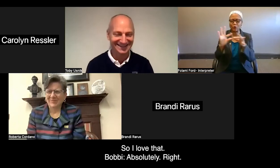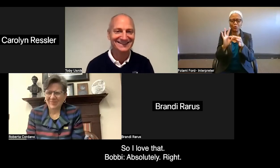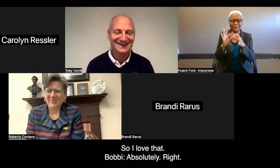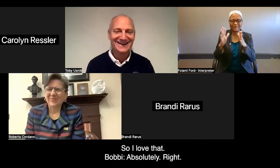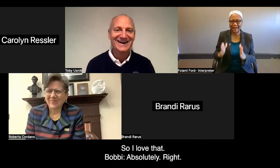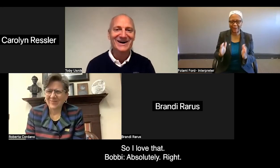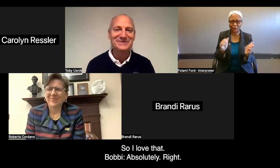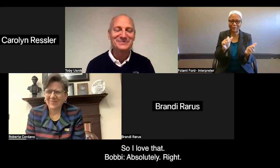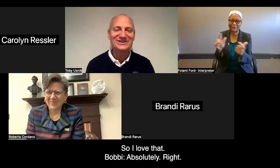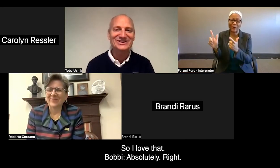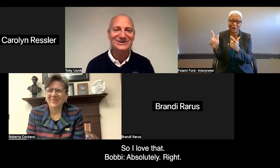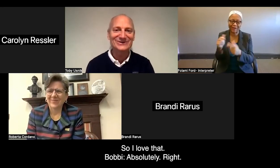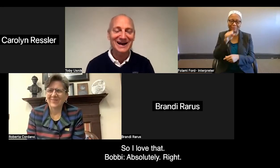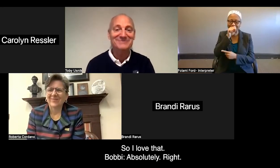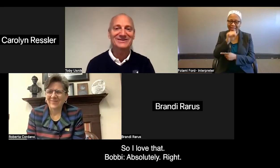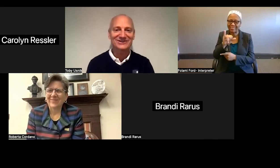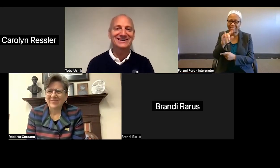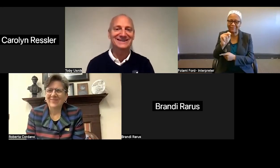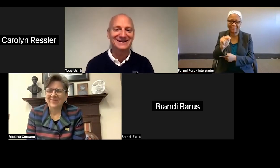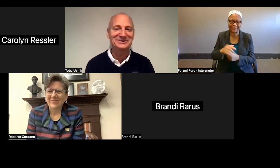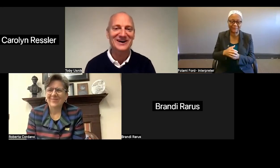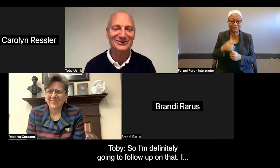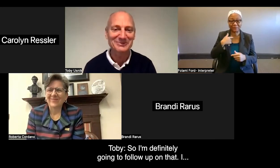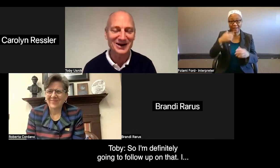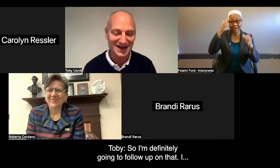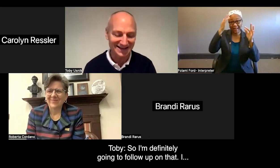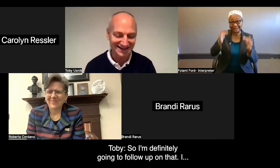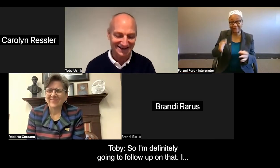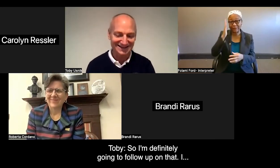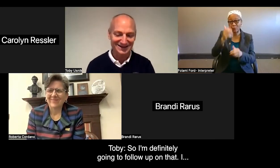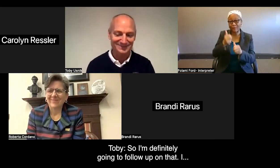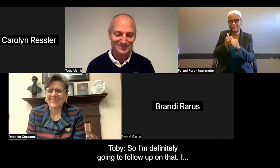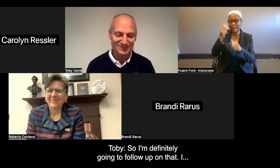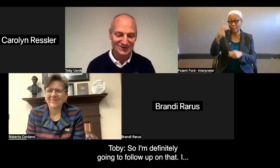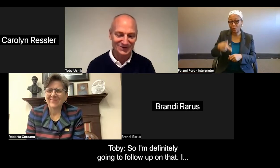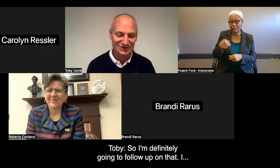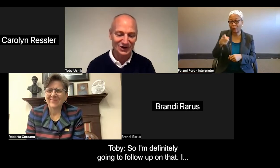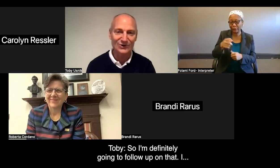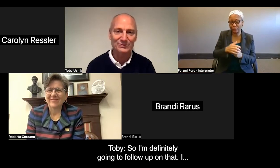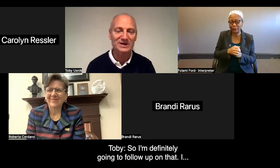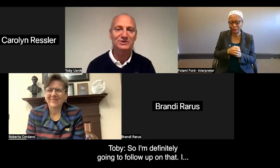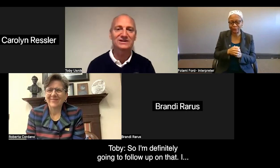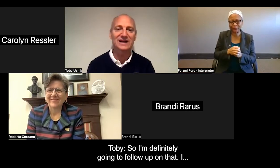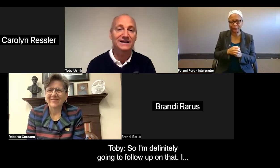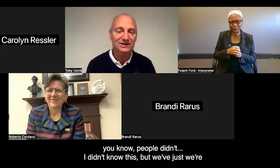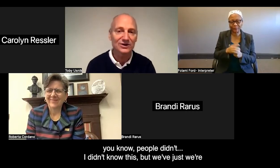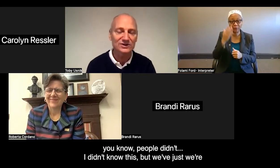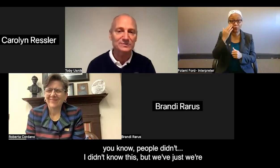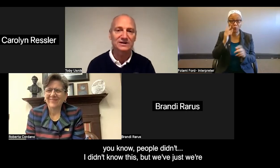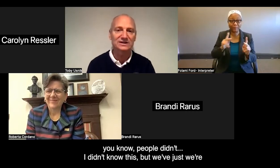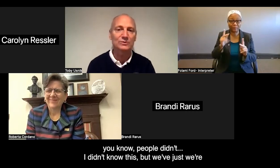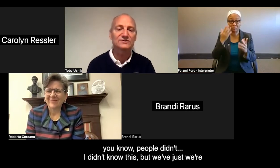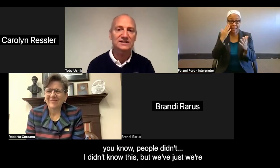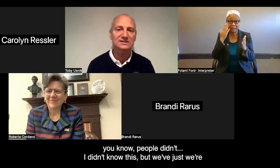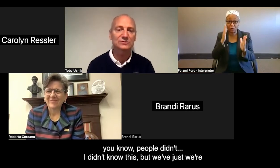Absolutely, right. Um, so I'm definitely going to follow up on that. I, um, you know, people didn't, I didn't know